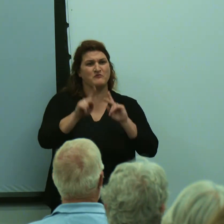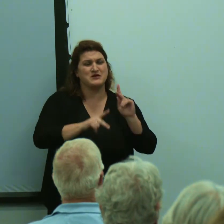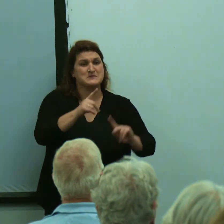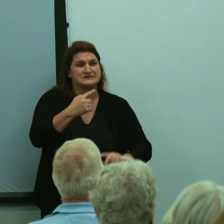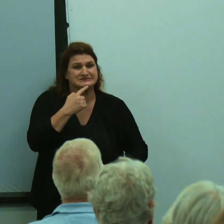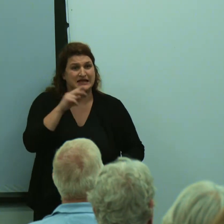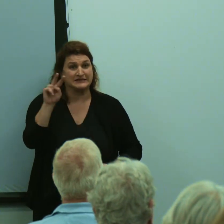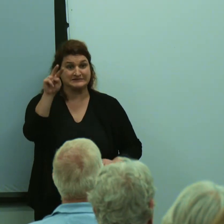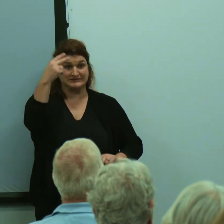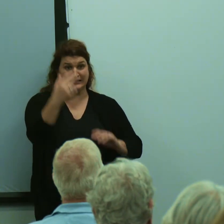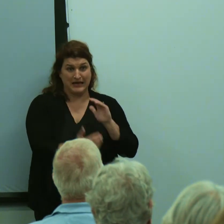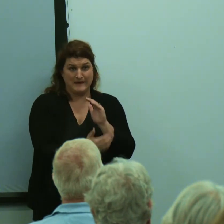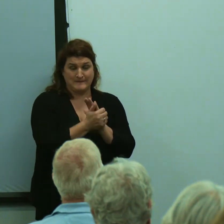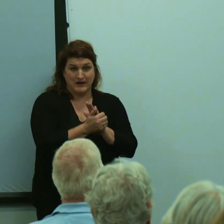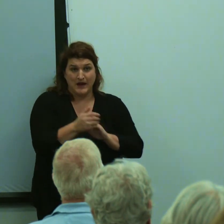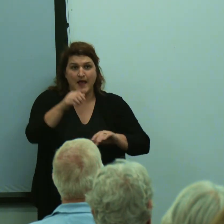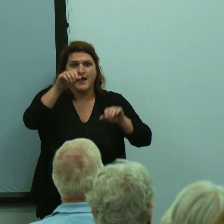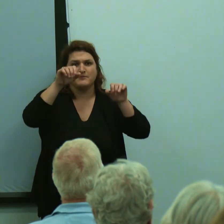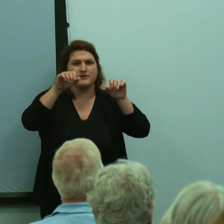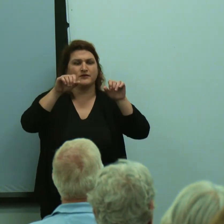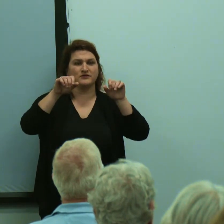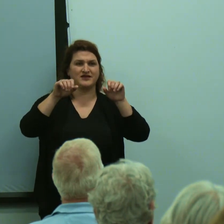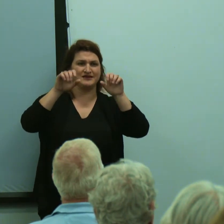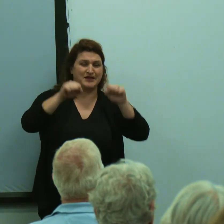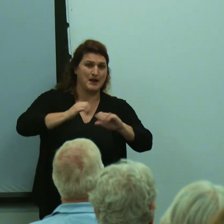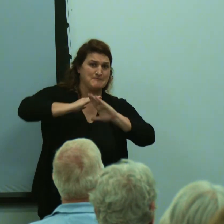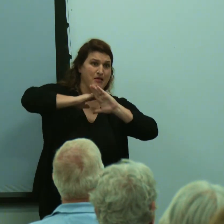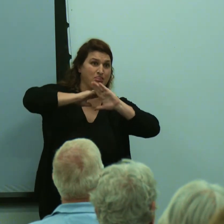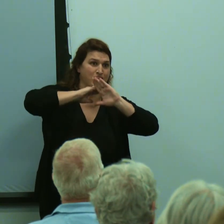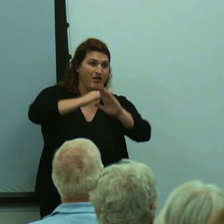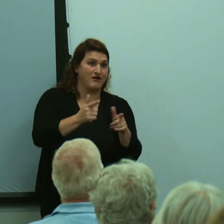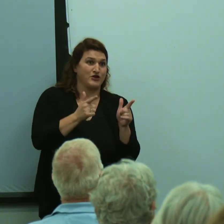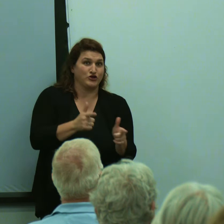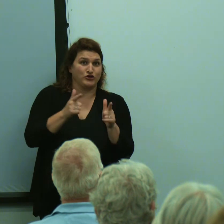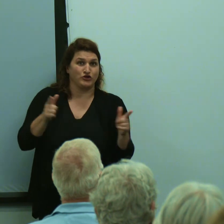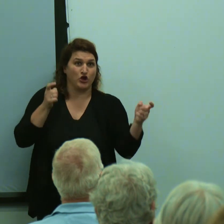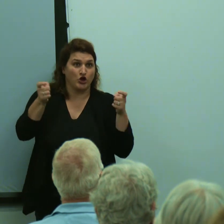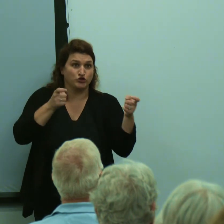Amendment could bar gun control efforts a couple decades ago.